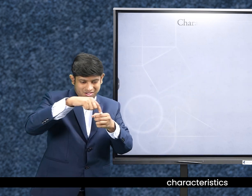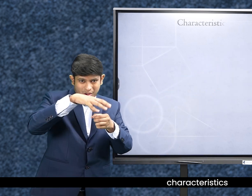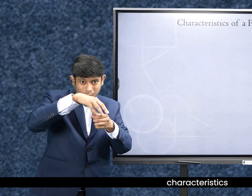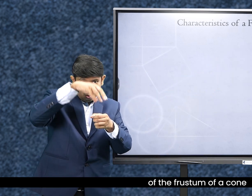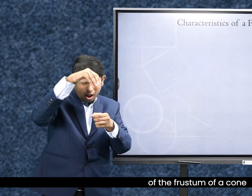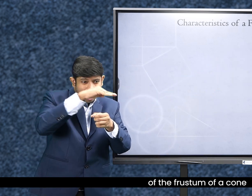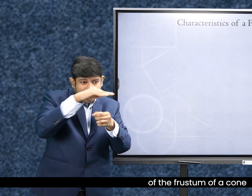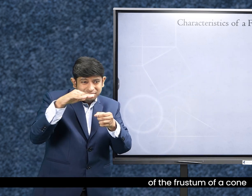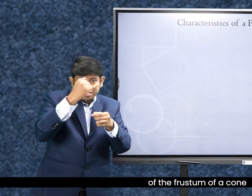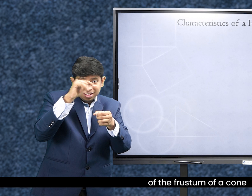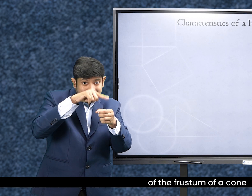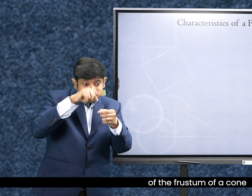Characteristics of the frustum of a cone.